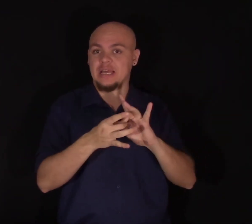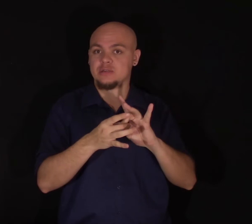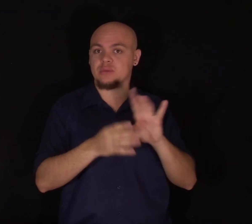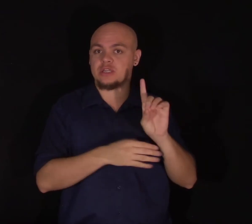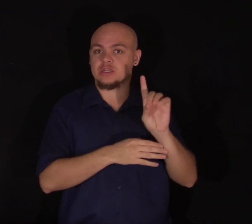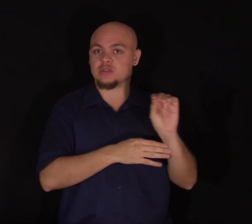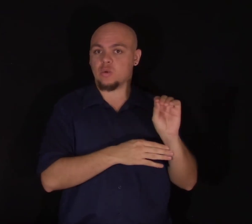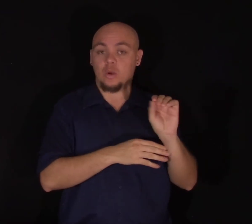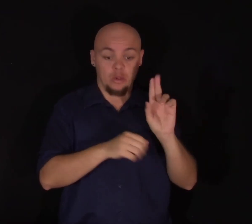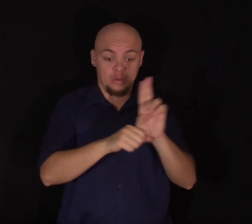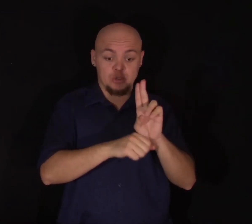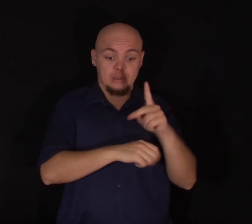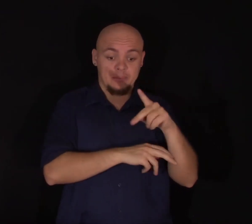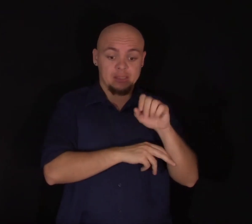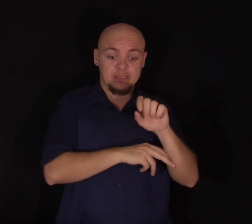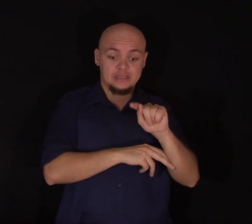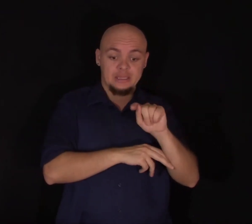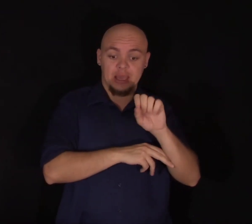so misunderstood.